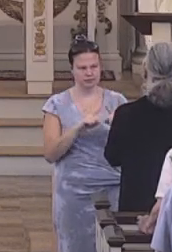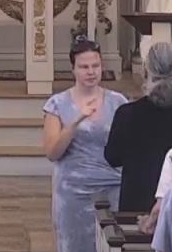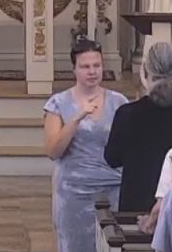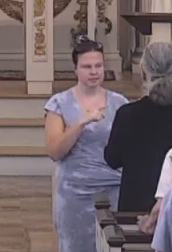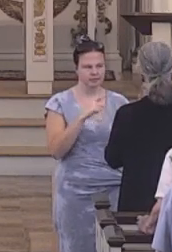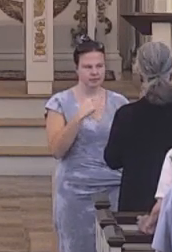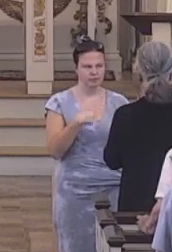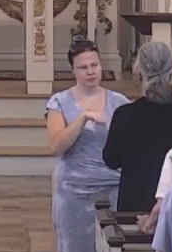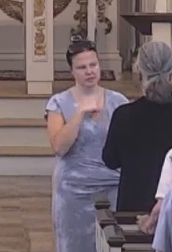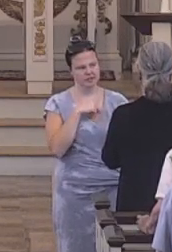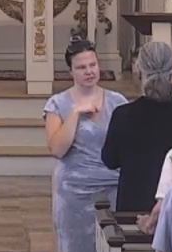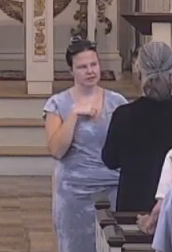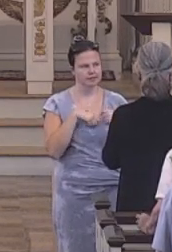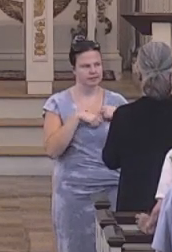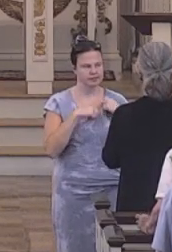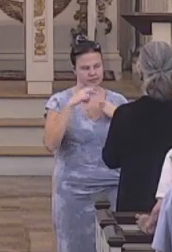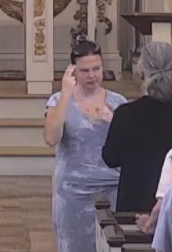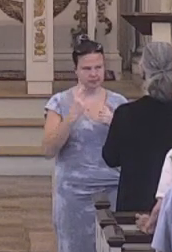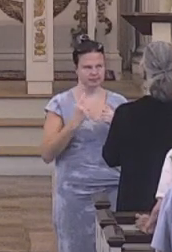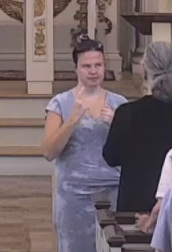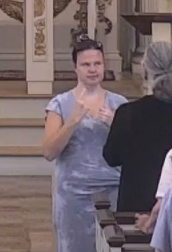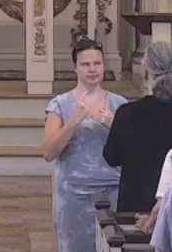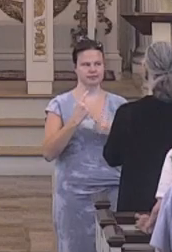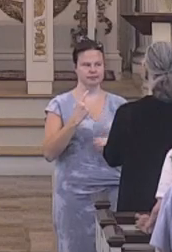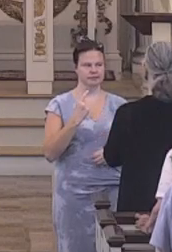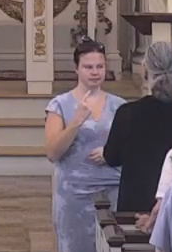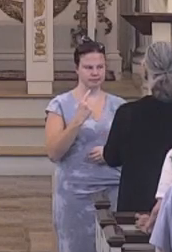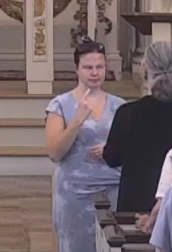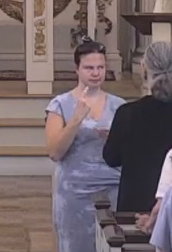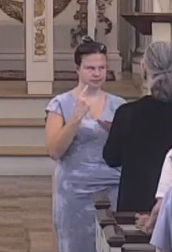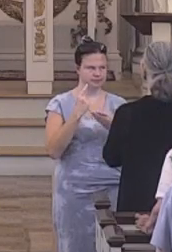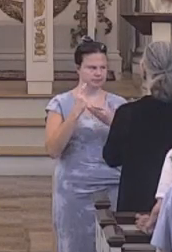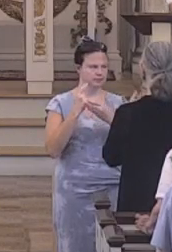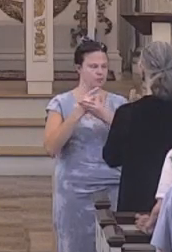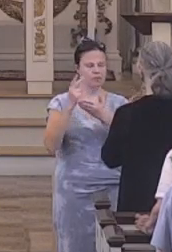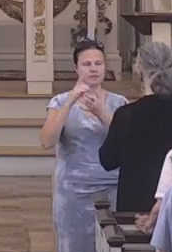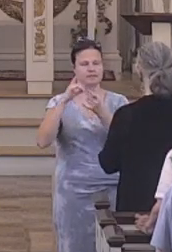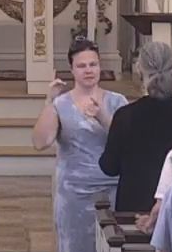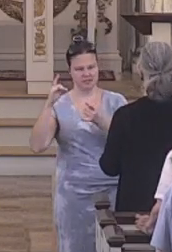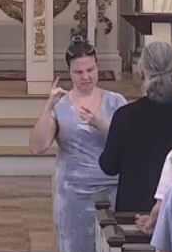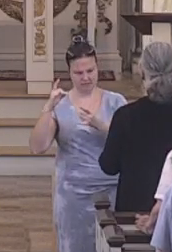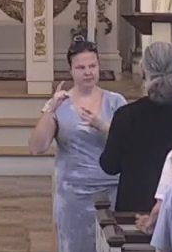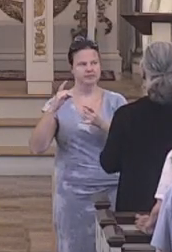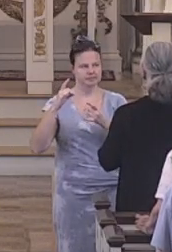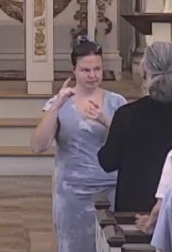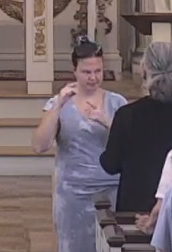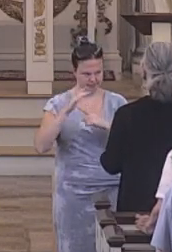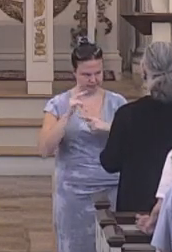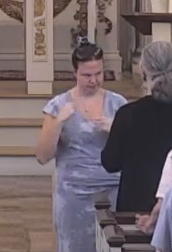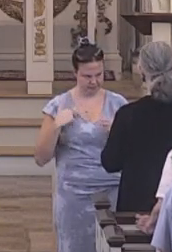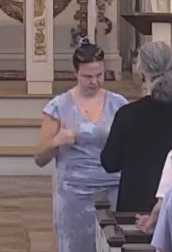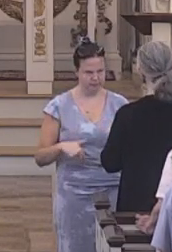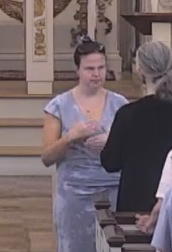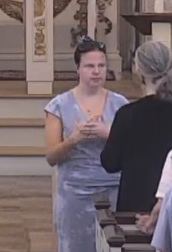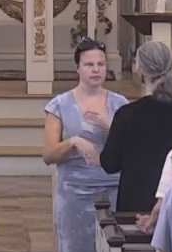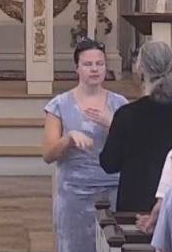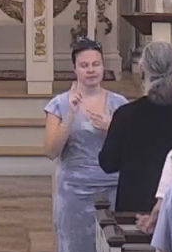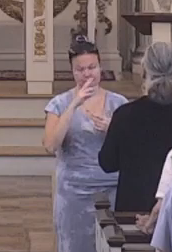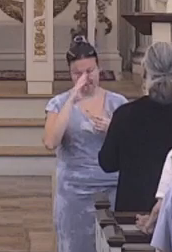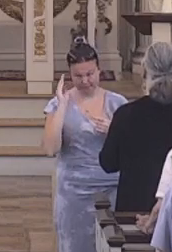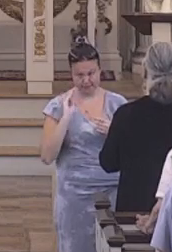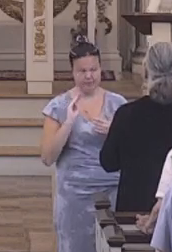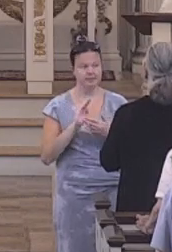salvation. He came down from heaven, and by the Holy Spirit was incarnate of the Virgin Mary, and became